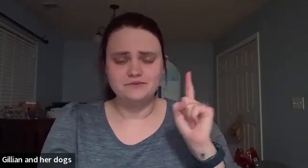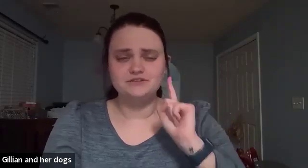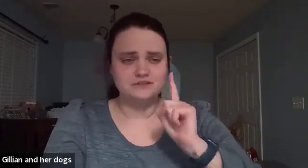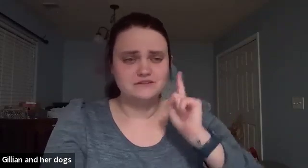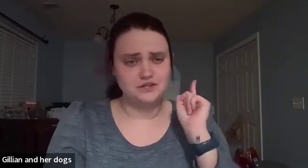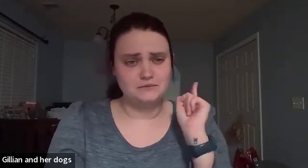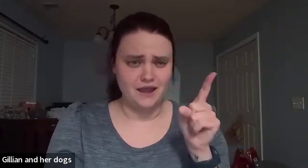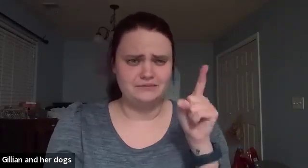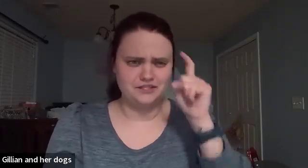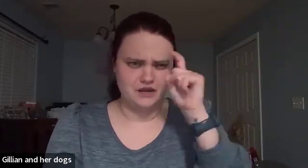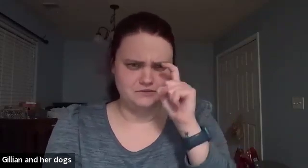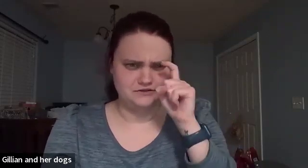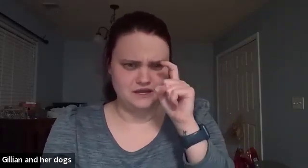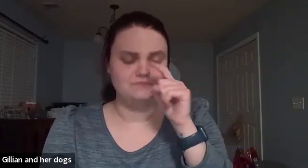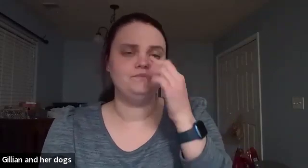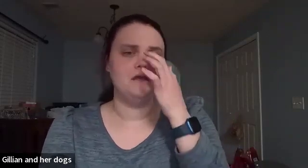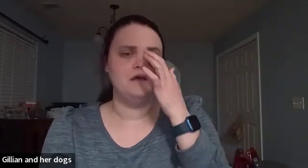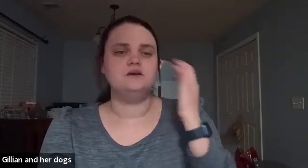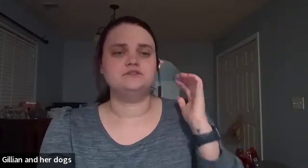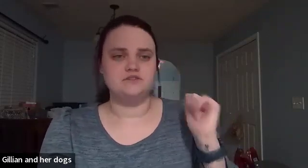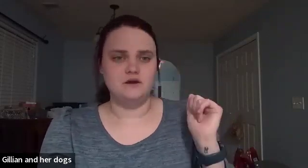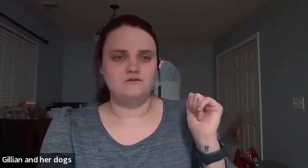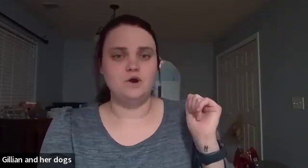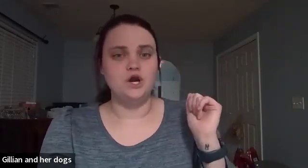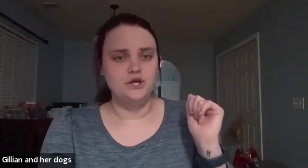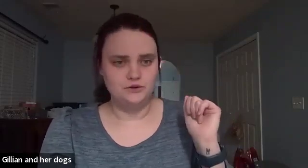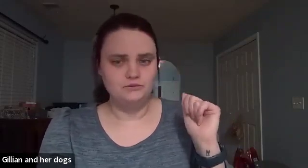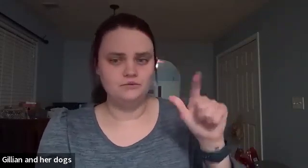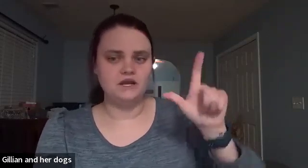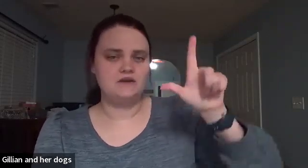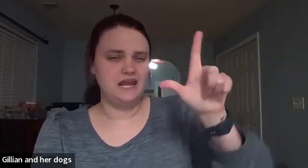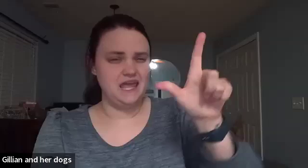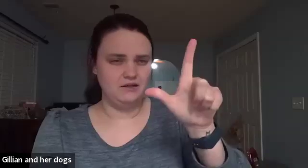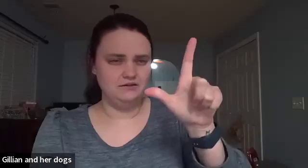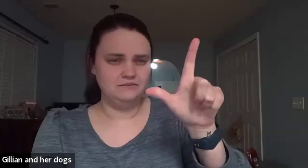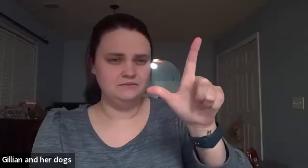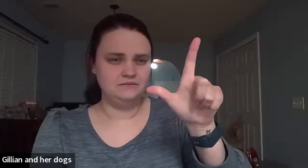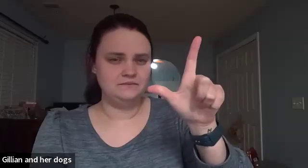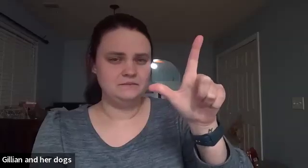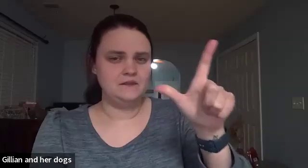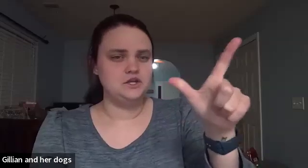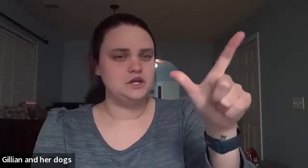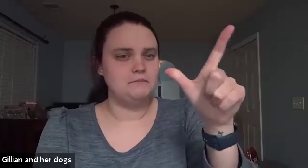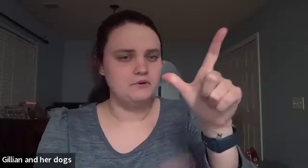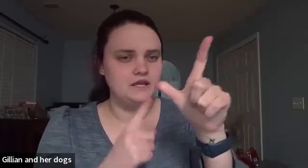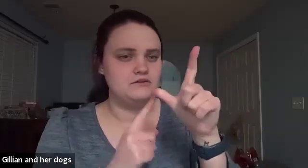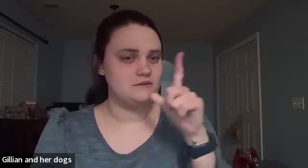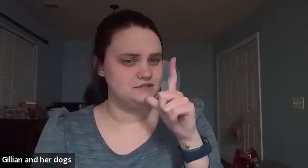promise you, no one's going to think you're mad because your eyebrows are down. So for our who, we're going to have an L. You're going to bring your thumb to